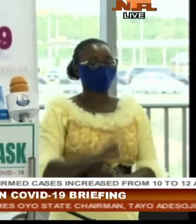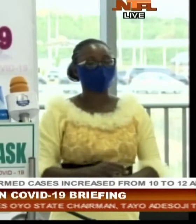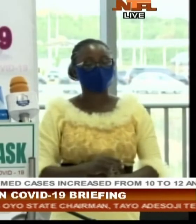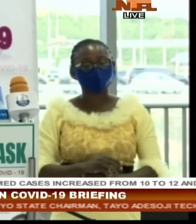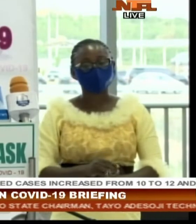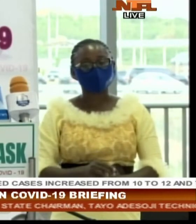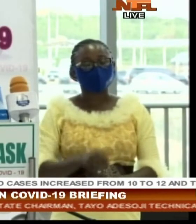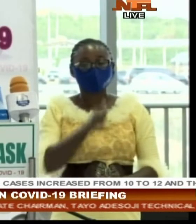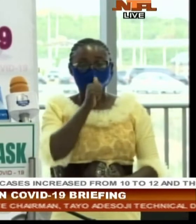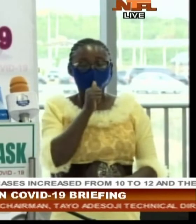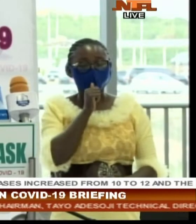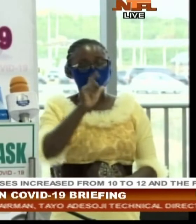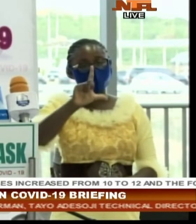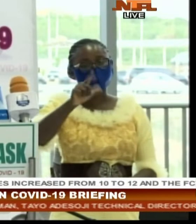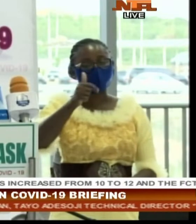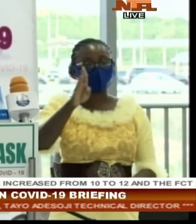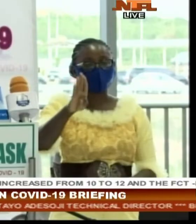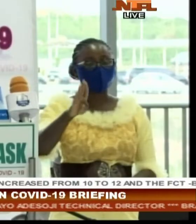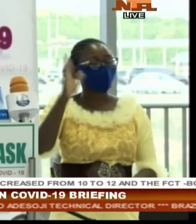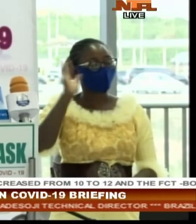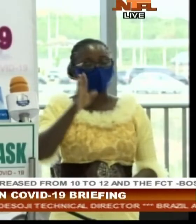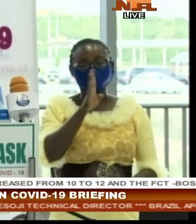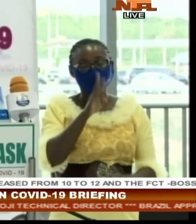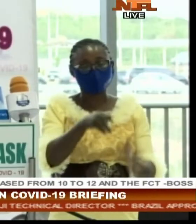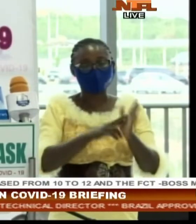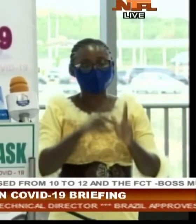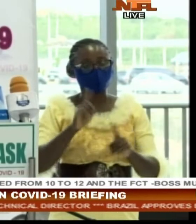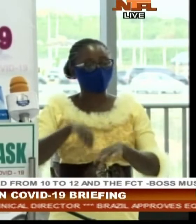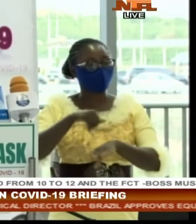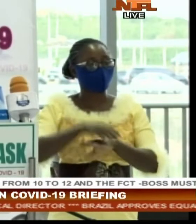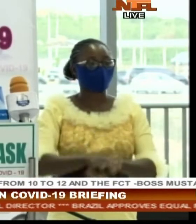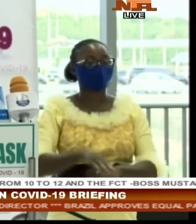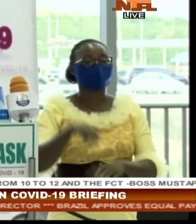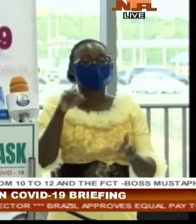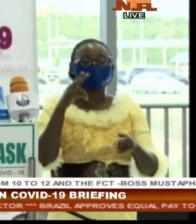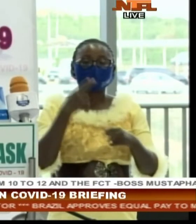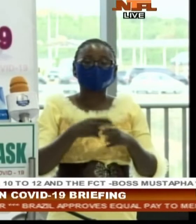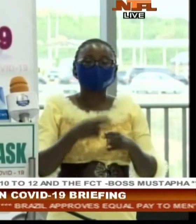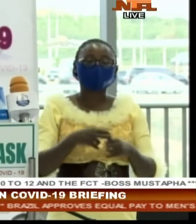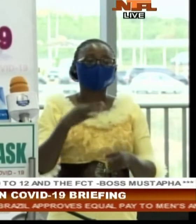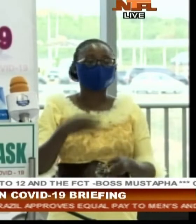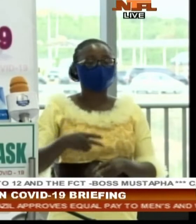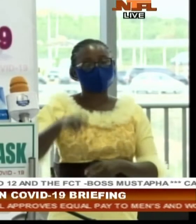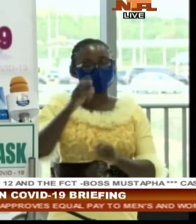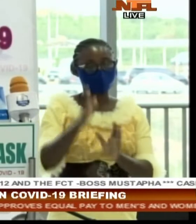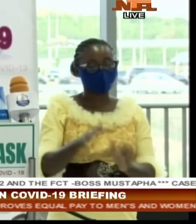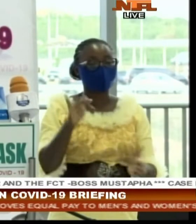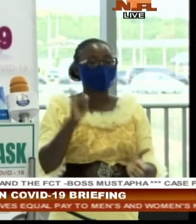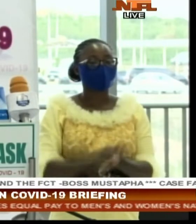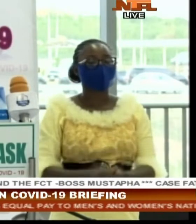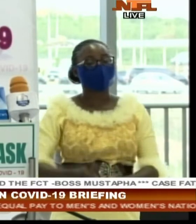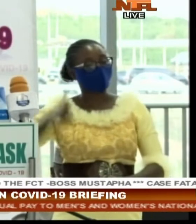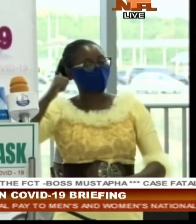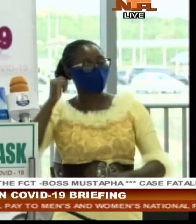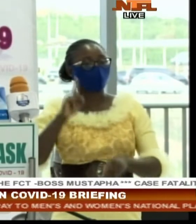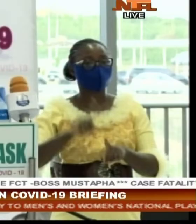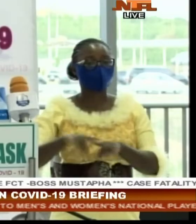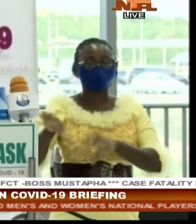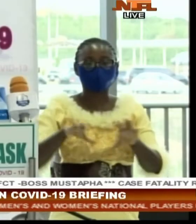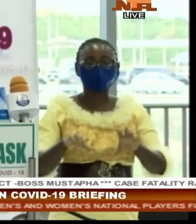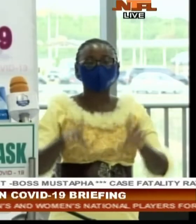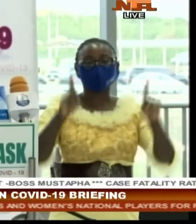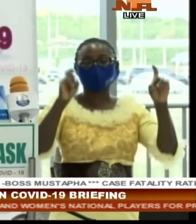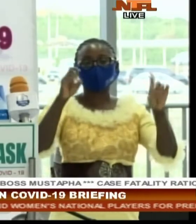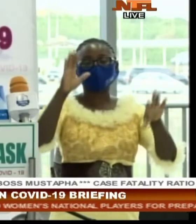Private laboratories will be required to forward details of passengers who decline repeat PCR tests by day 14 of